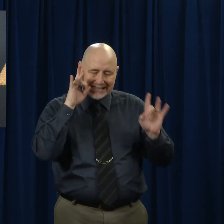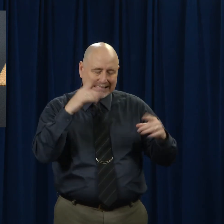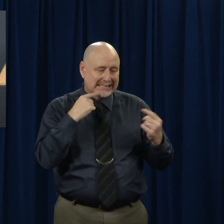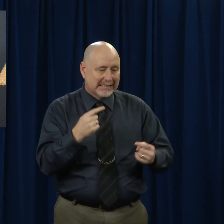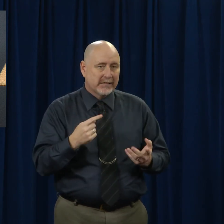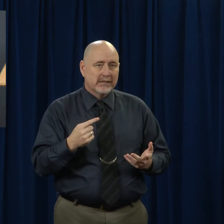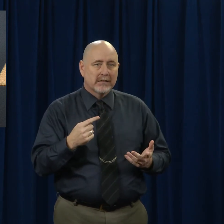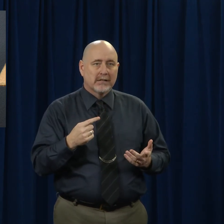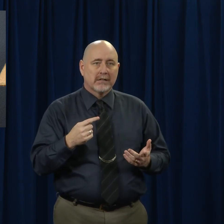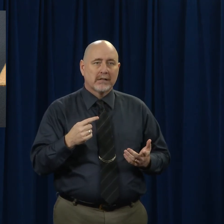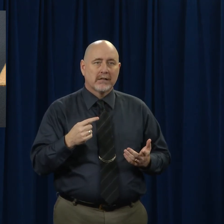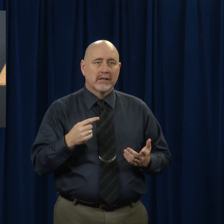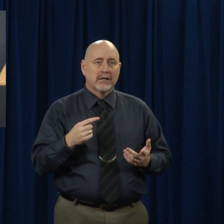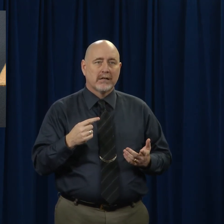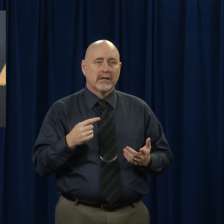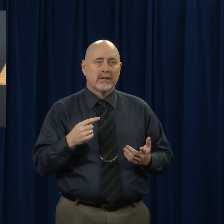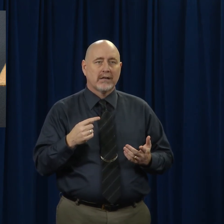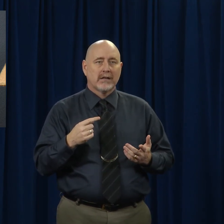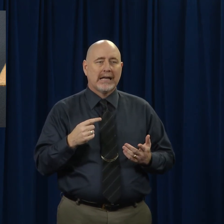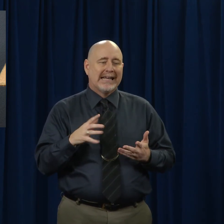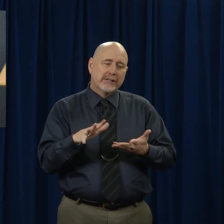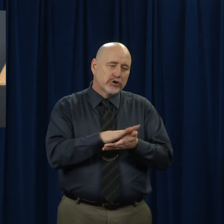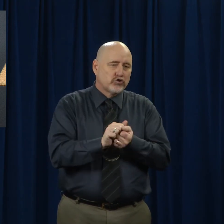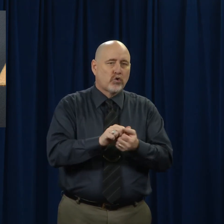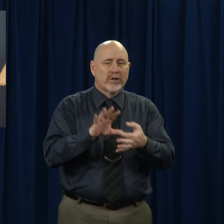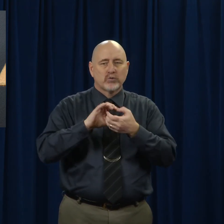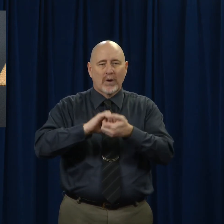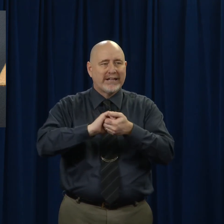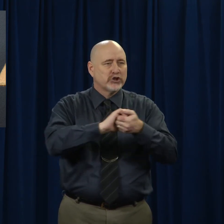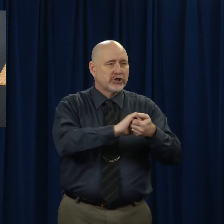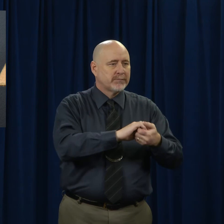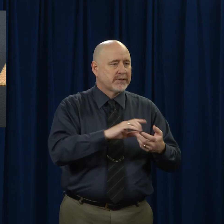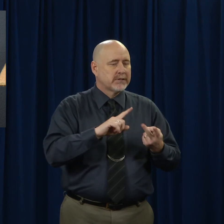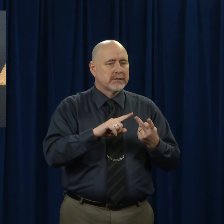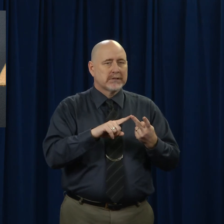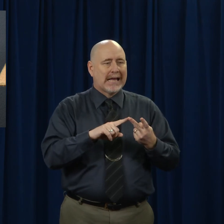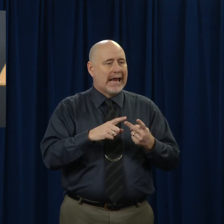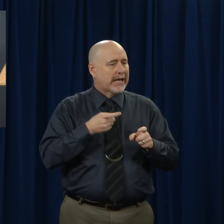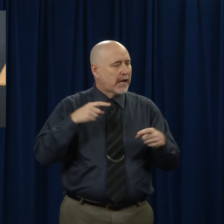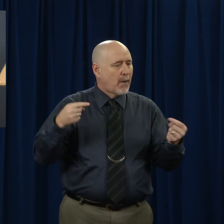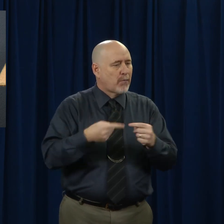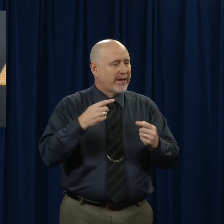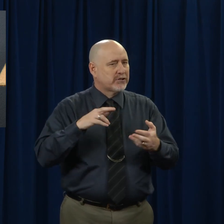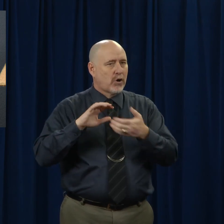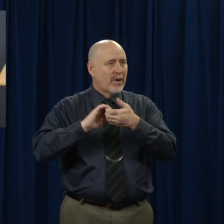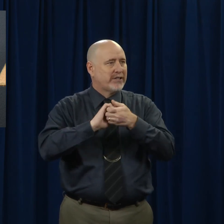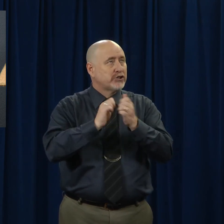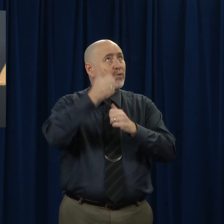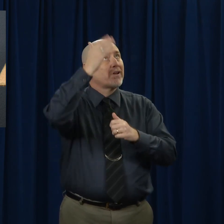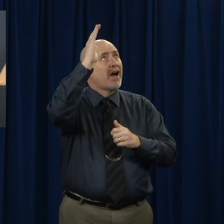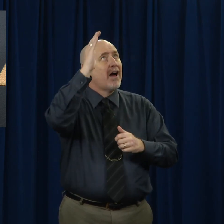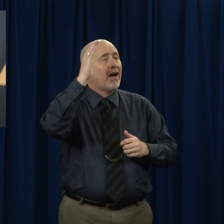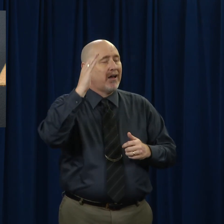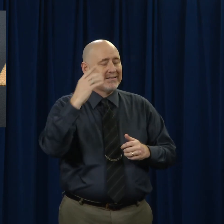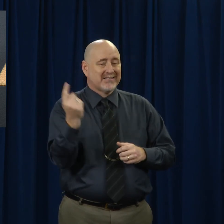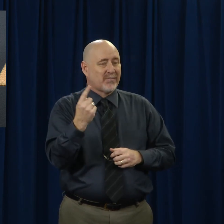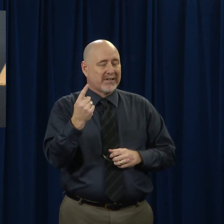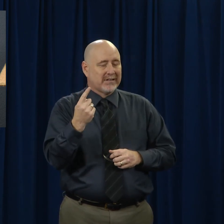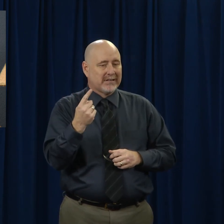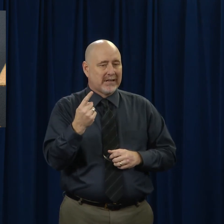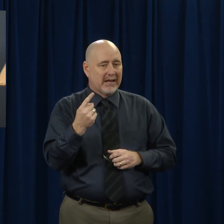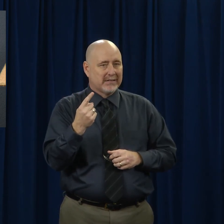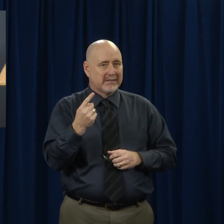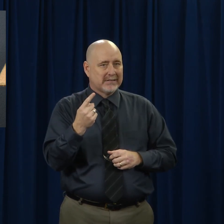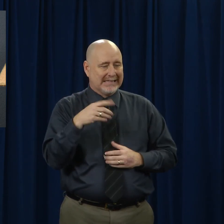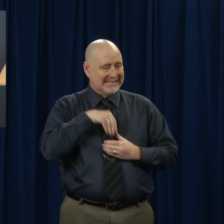sin. It's something that destroys relationships. It's something that compromises our relationship with God. It's something that